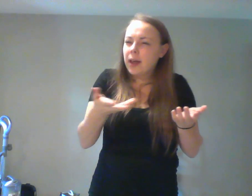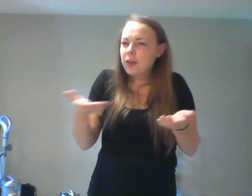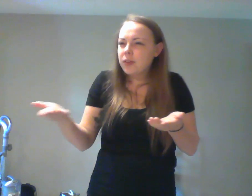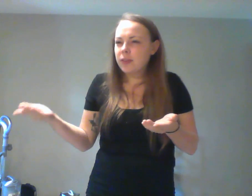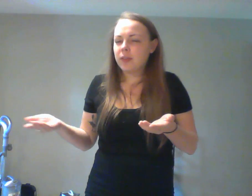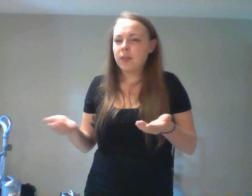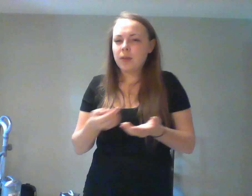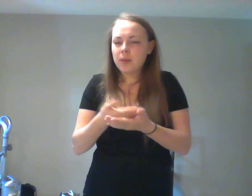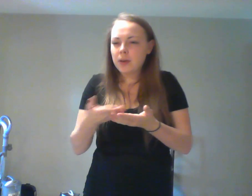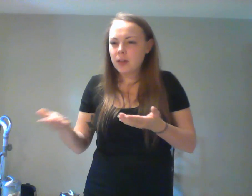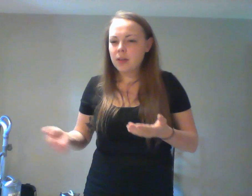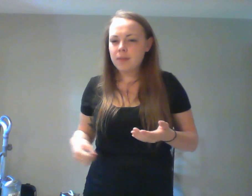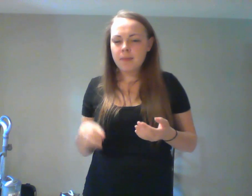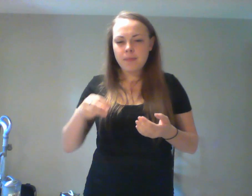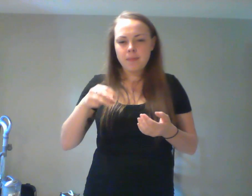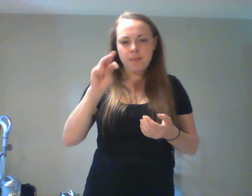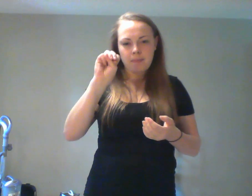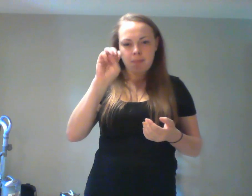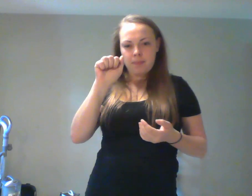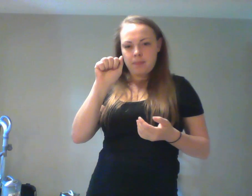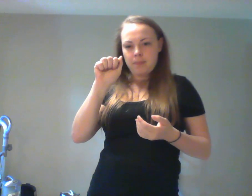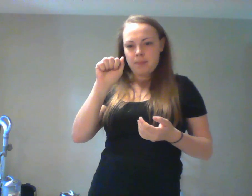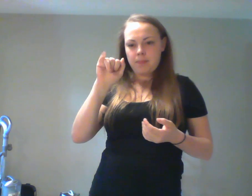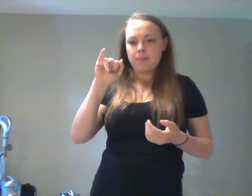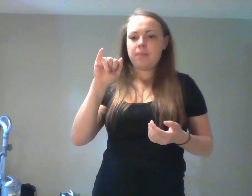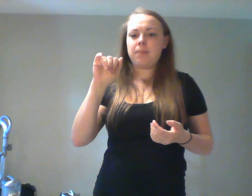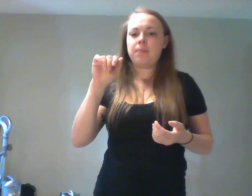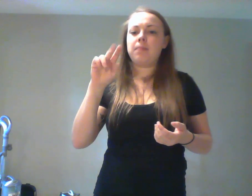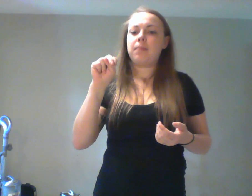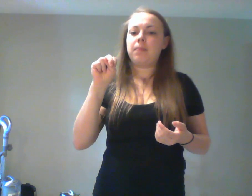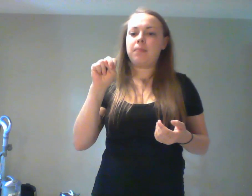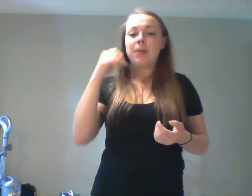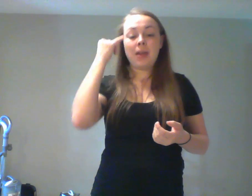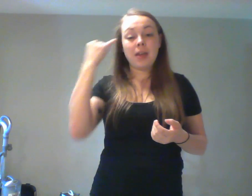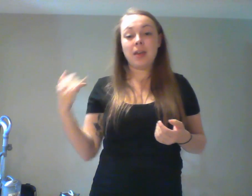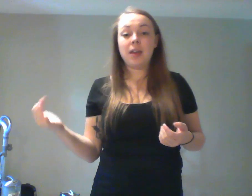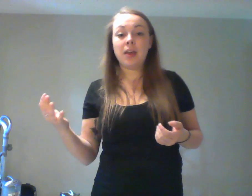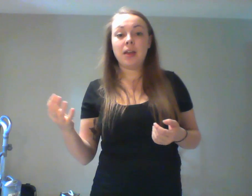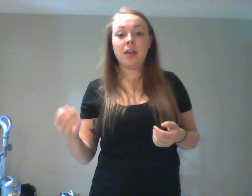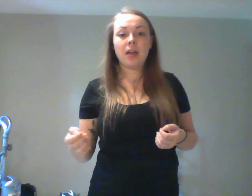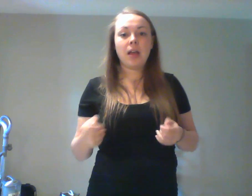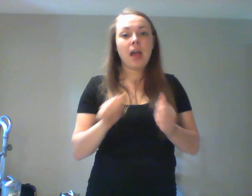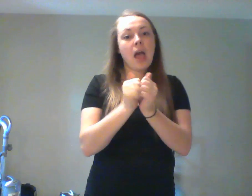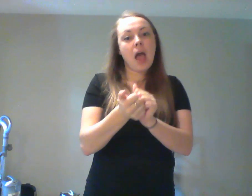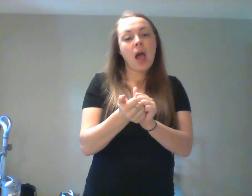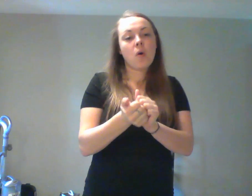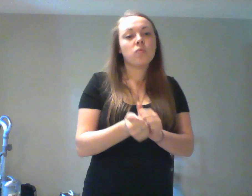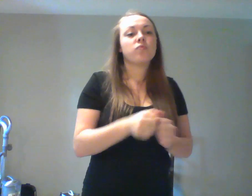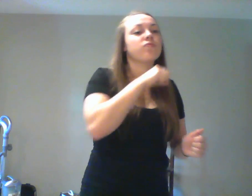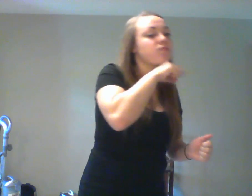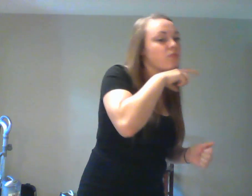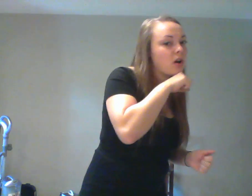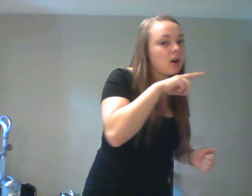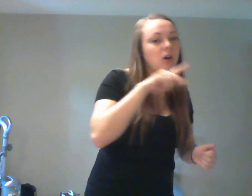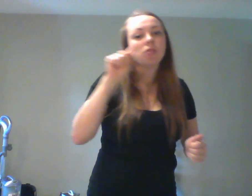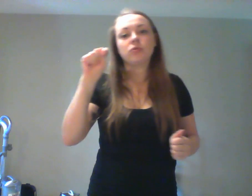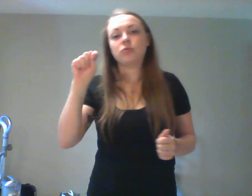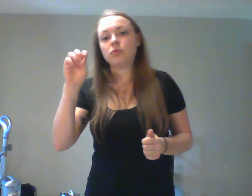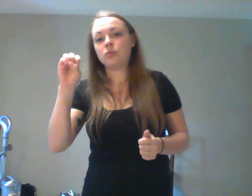The main idea is that how frog and toads are different and alike. Excellent. Main idea is about how frog